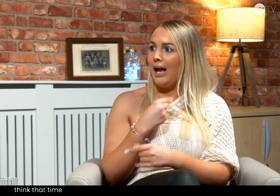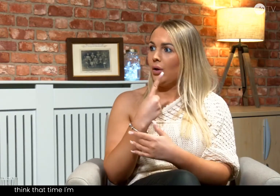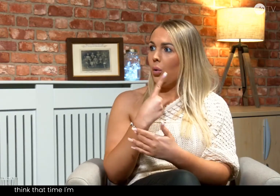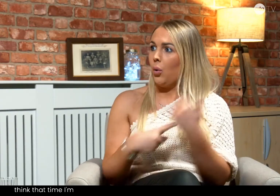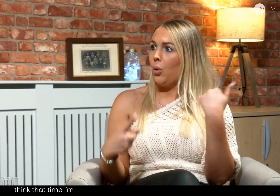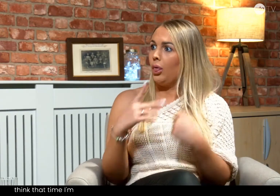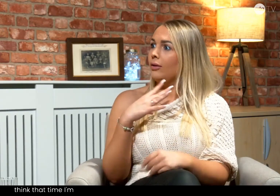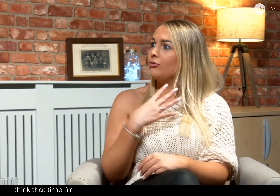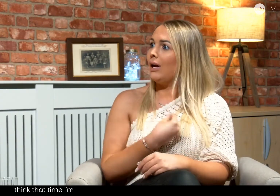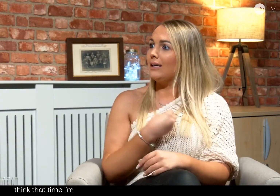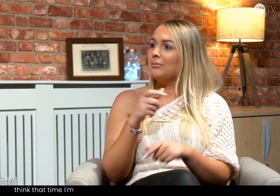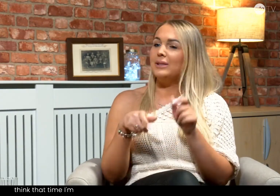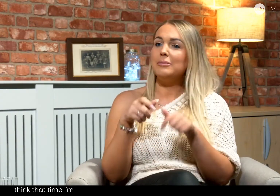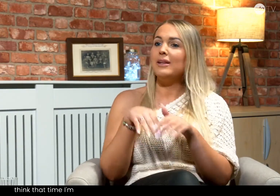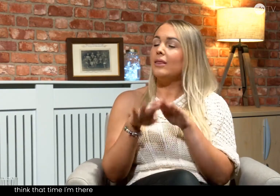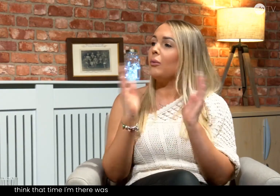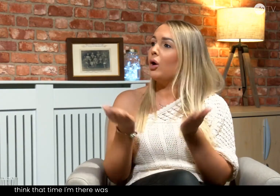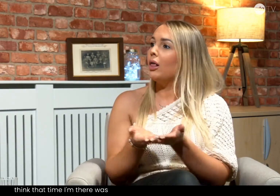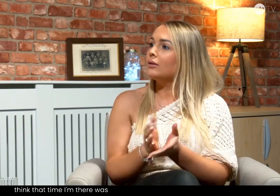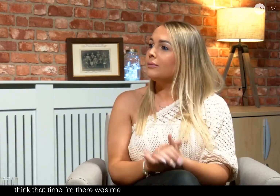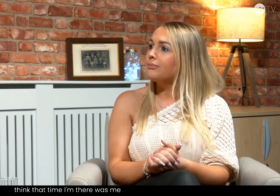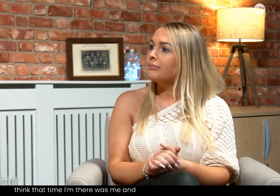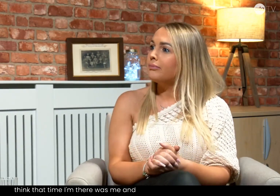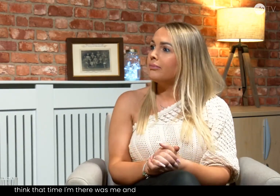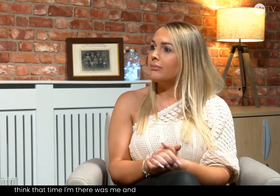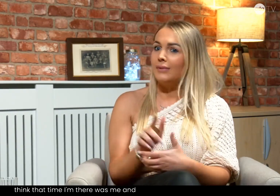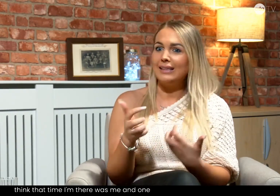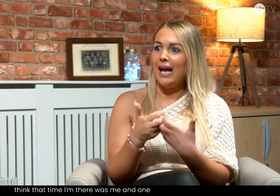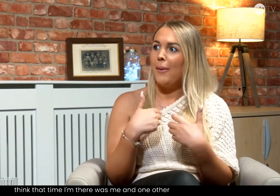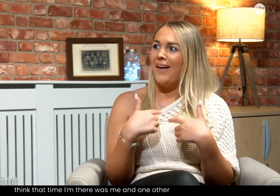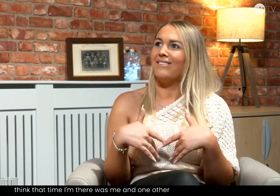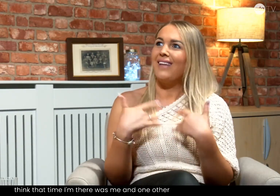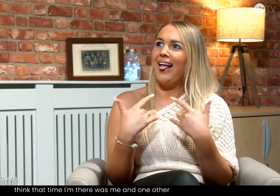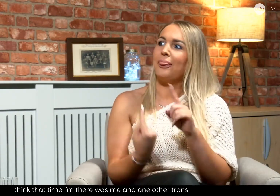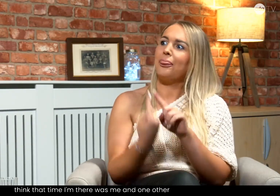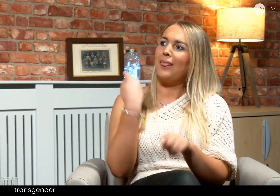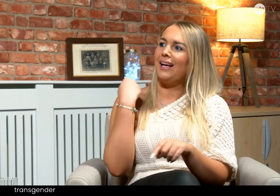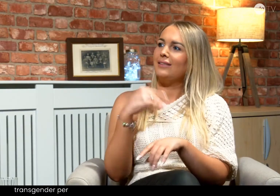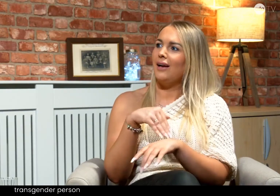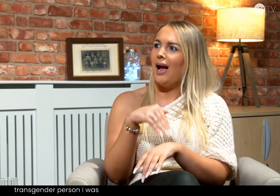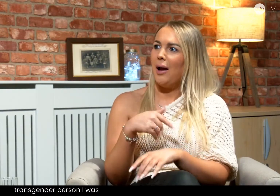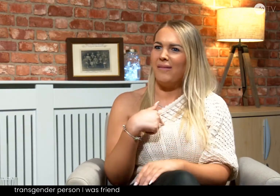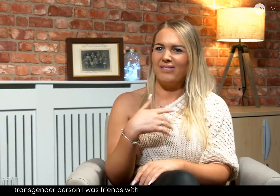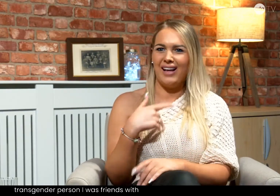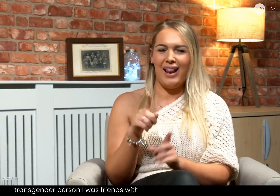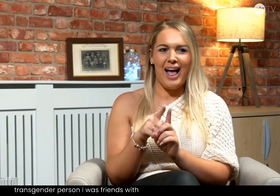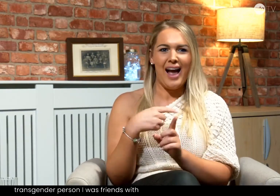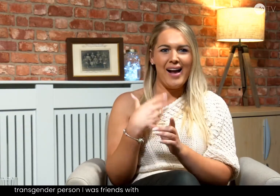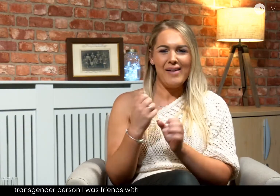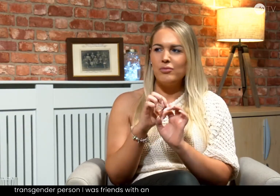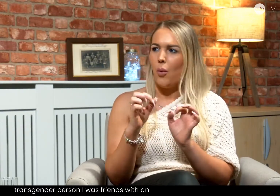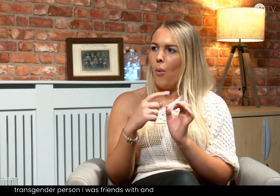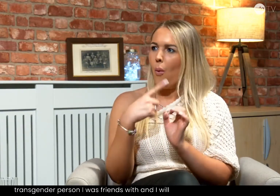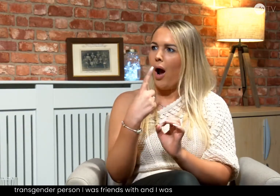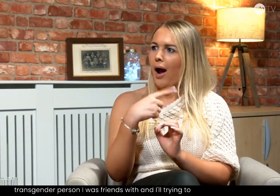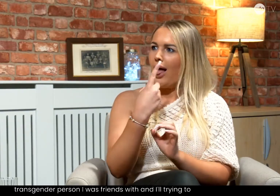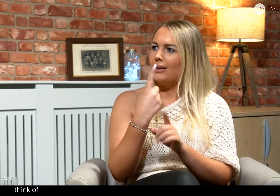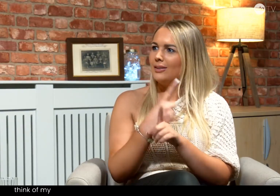there was me and one other transgender person I was friends with, and I was trying to think of my allies, and I thought, really, it's just me